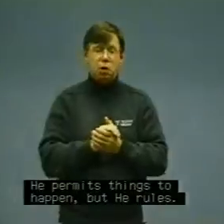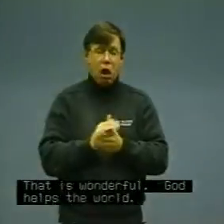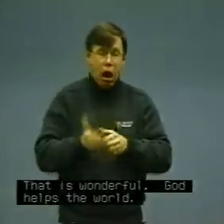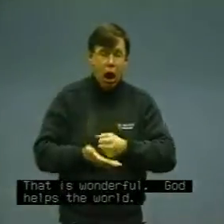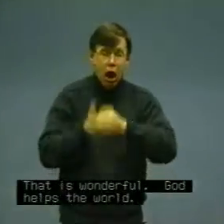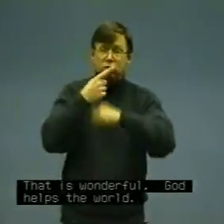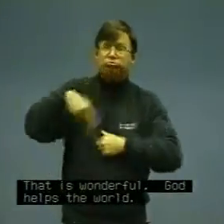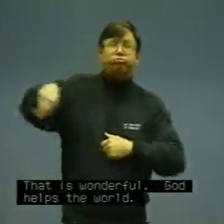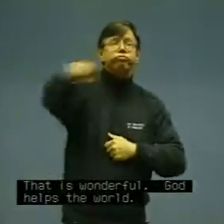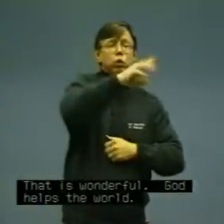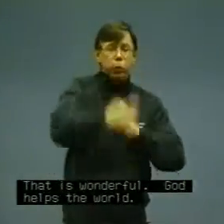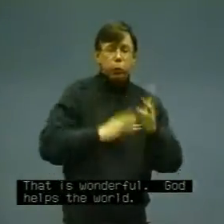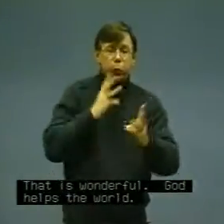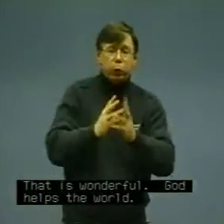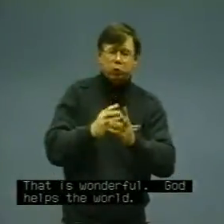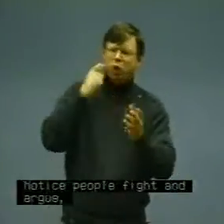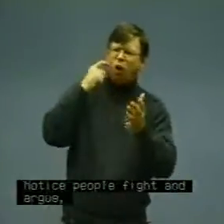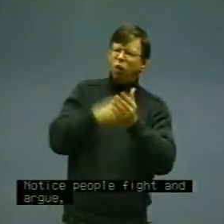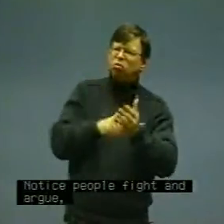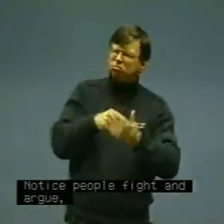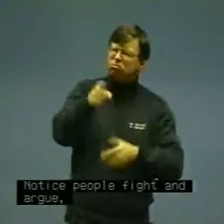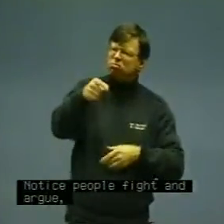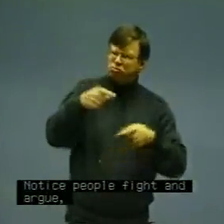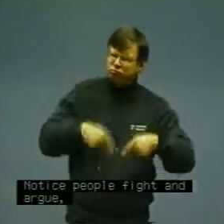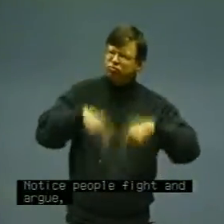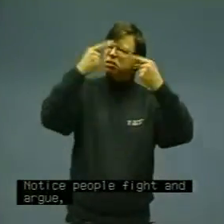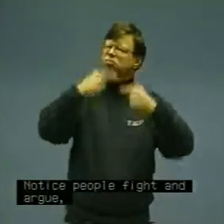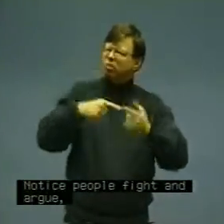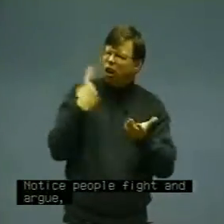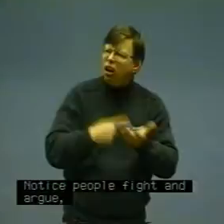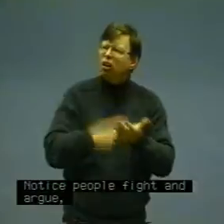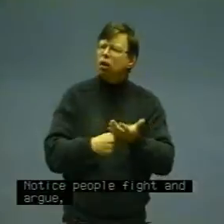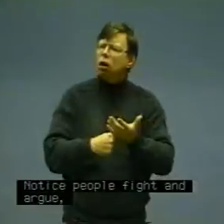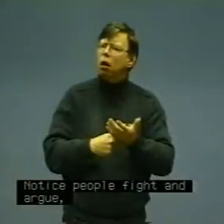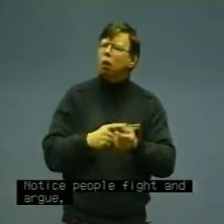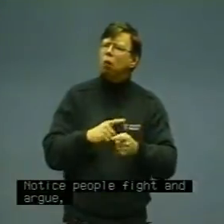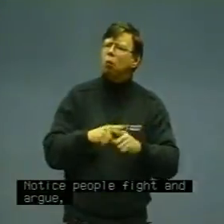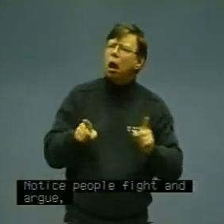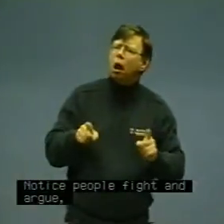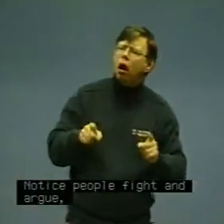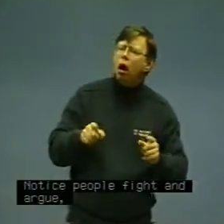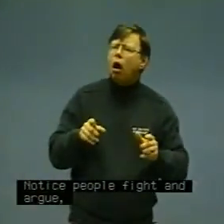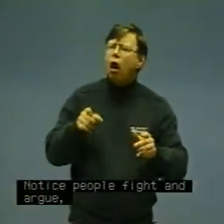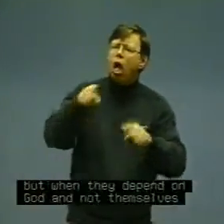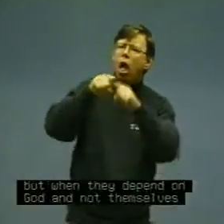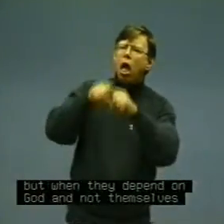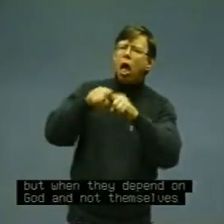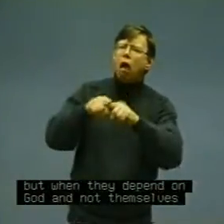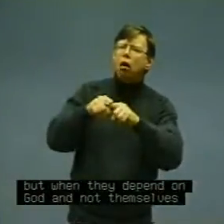He rules. That is wonderful. God helps the world. Notice people fight and argue. But